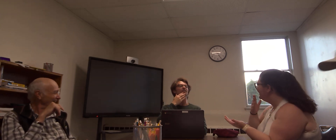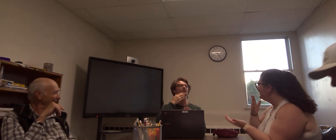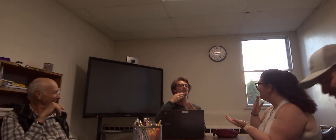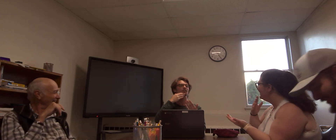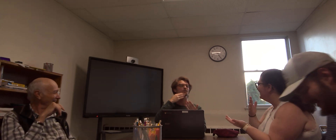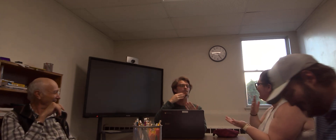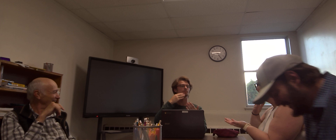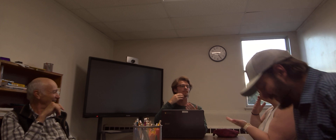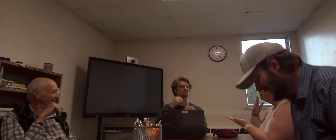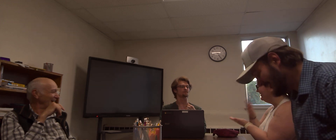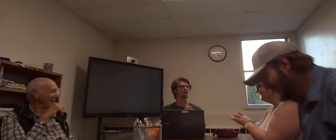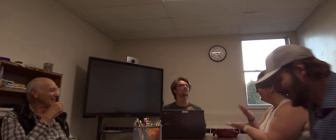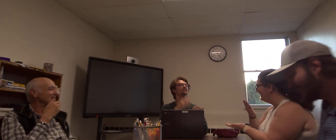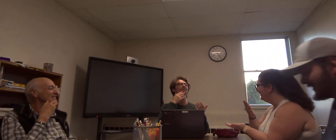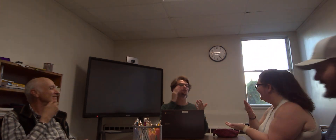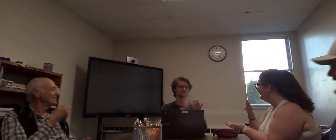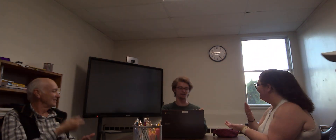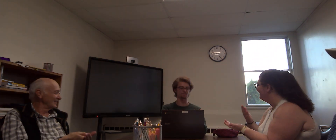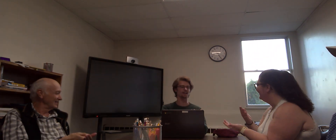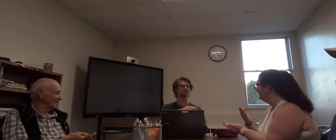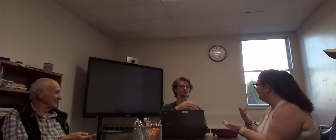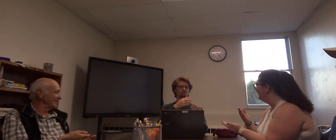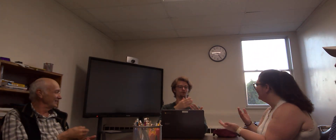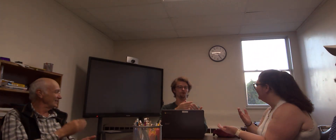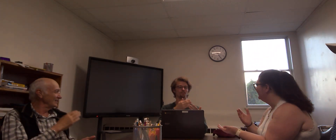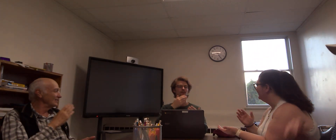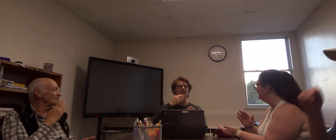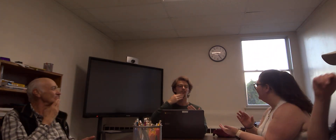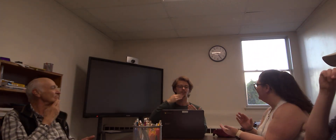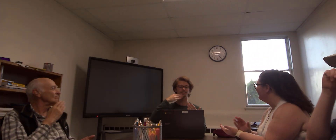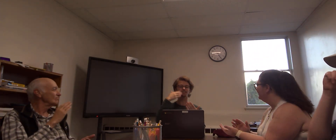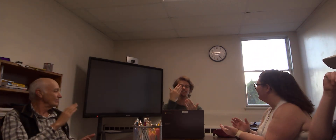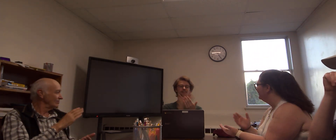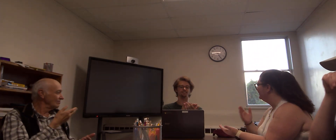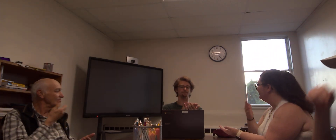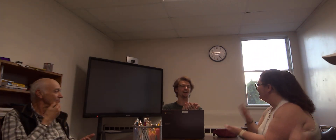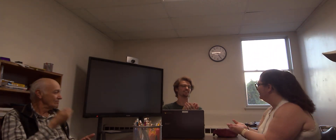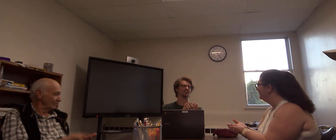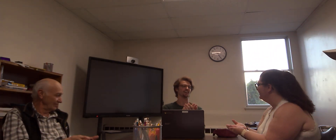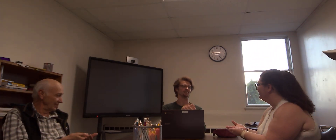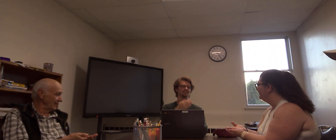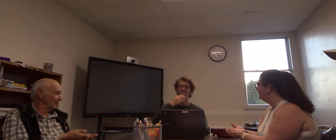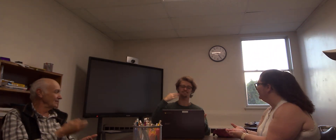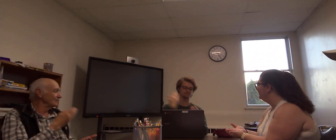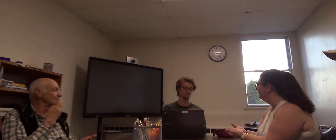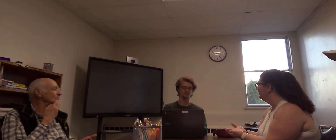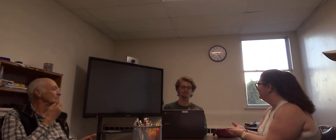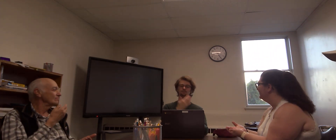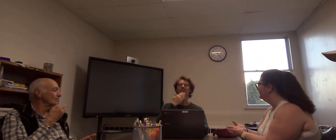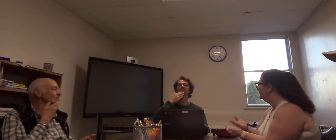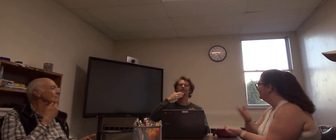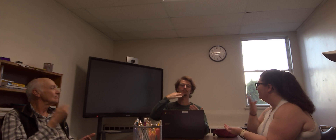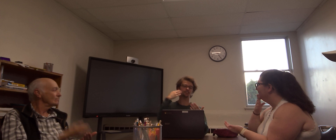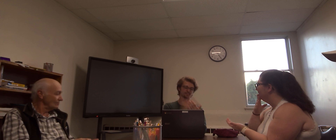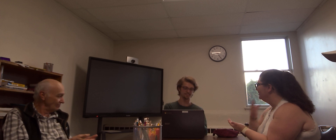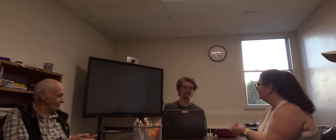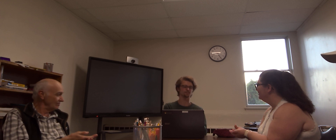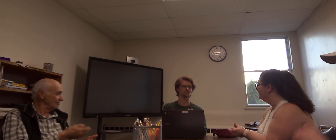So was like, because you know. they do slap the hand with Yeah. both. Good is the back of the hand, and it's just straight from your chin down. Good.